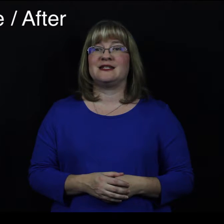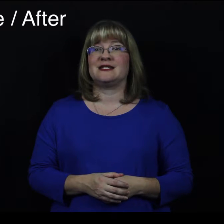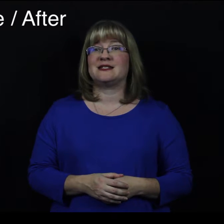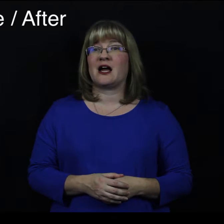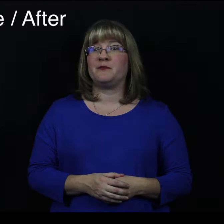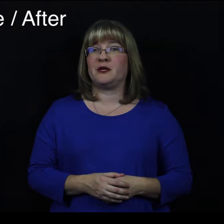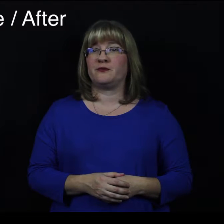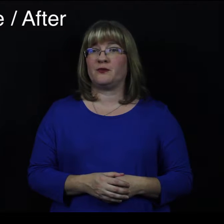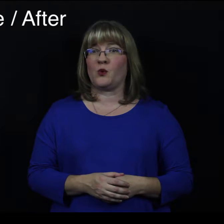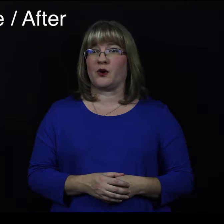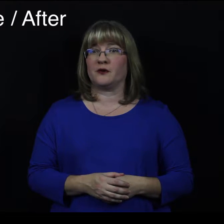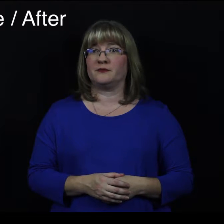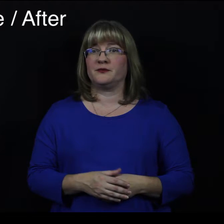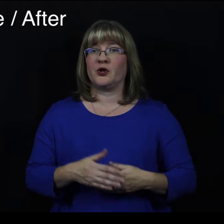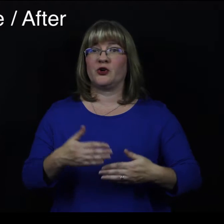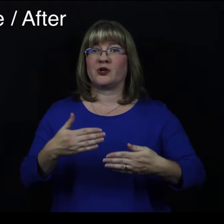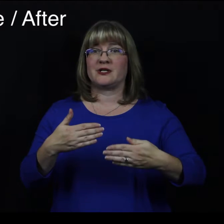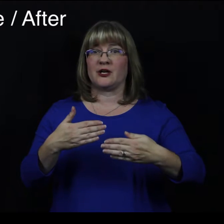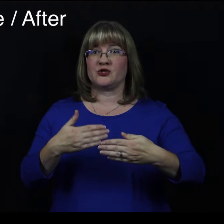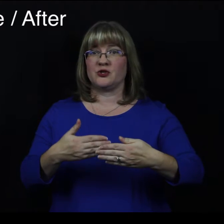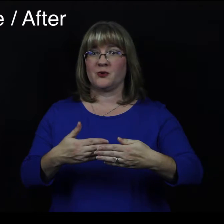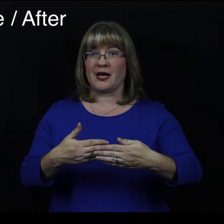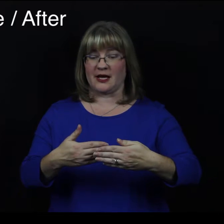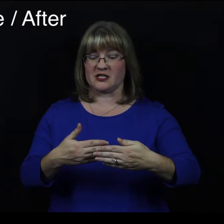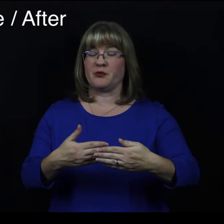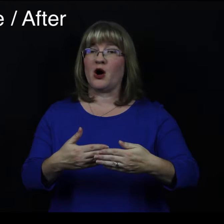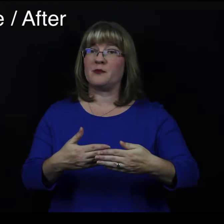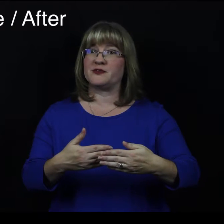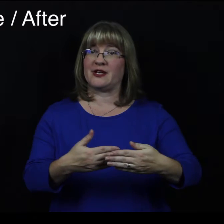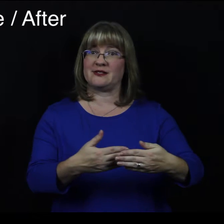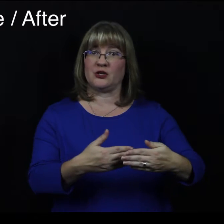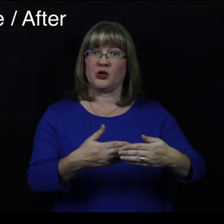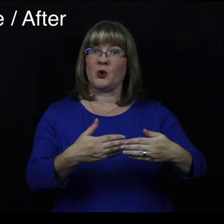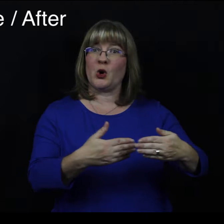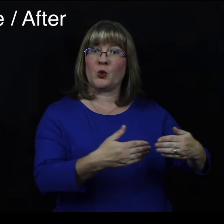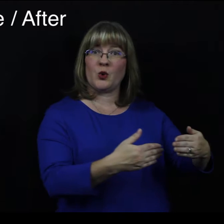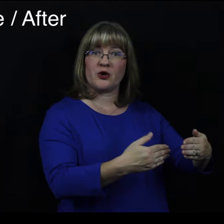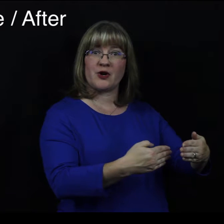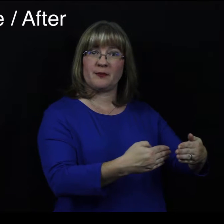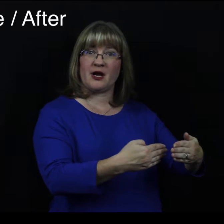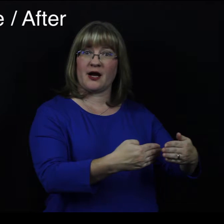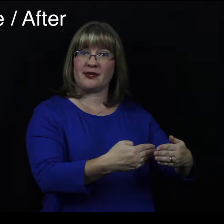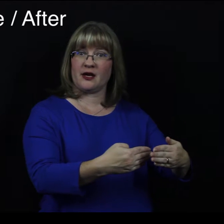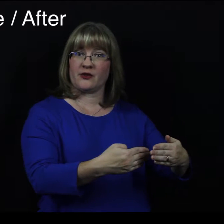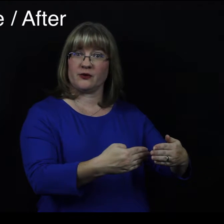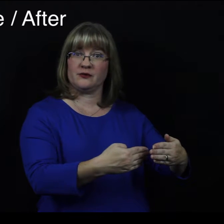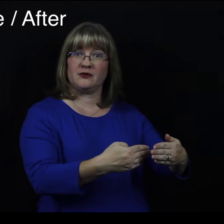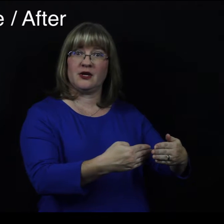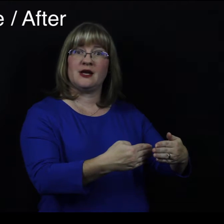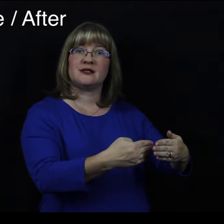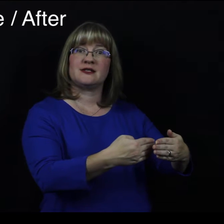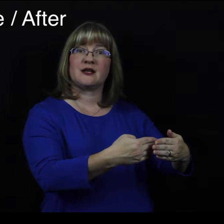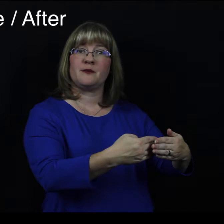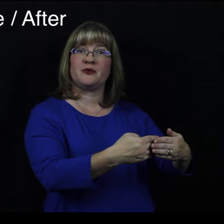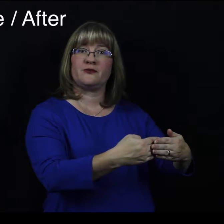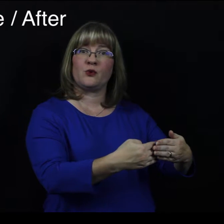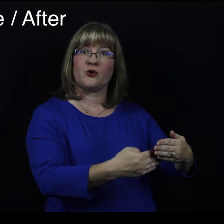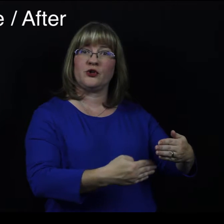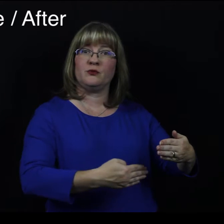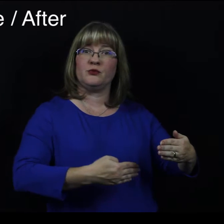To sign before, you're going to take two hands, palms facing you, one right behind the other. To sign before, you